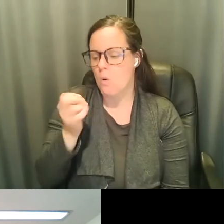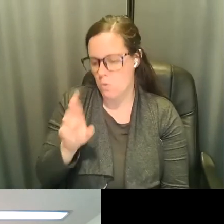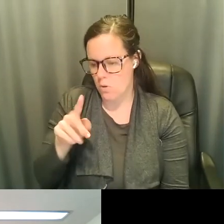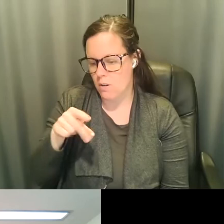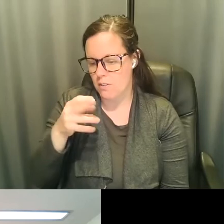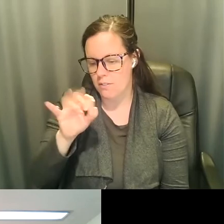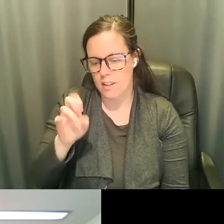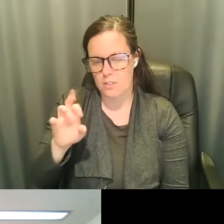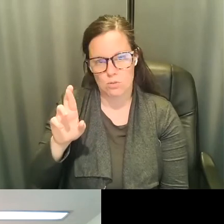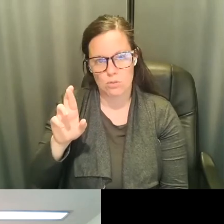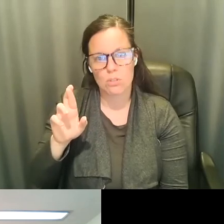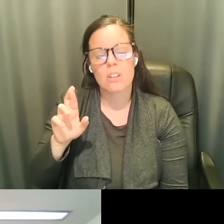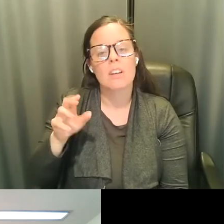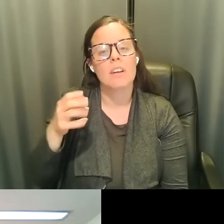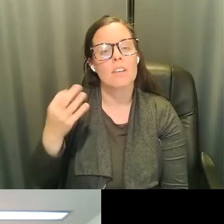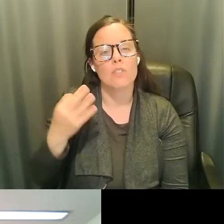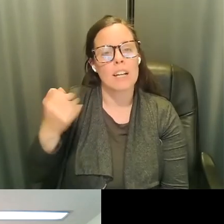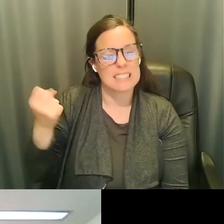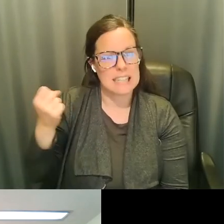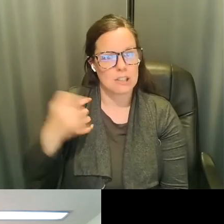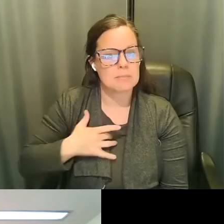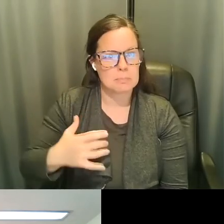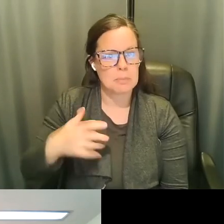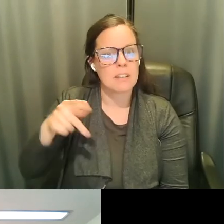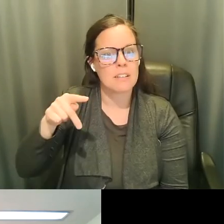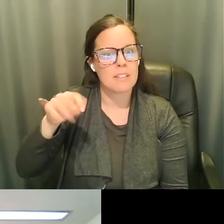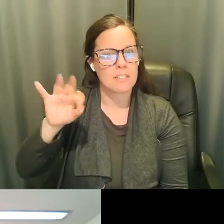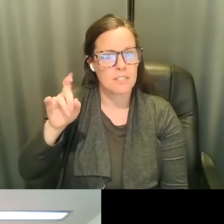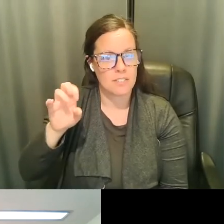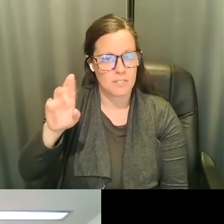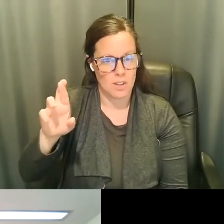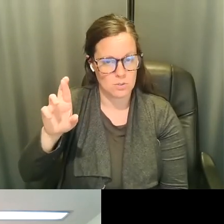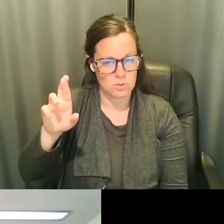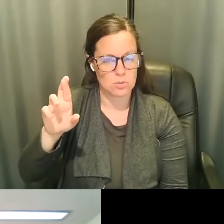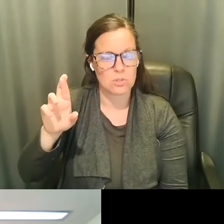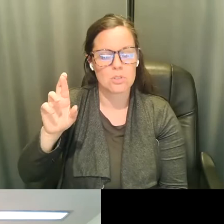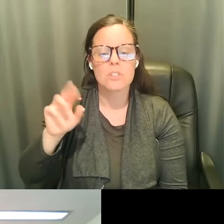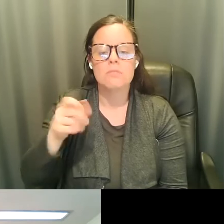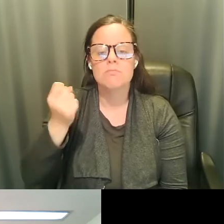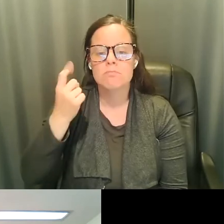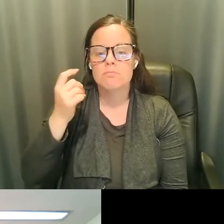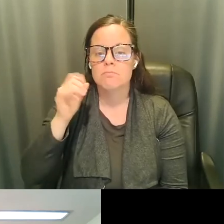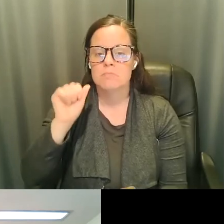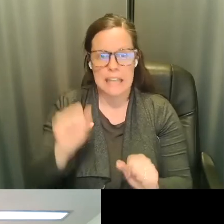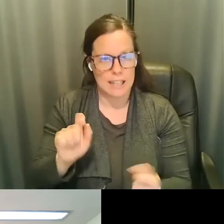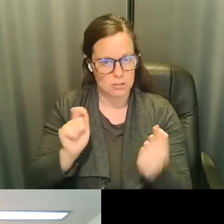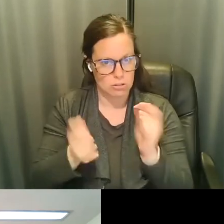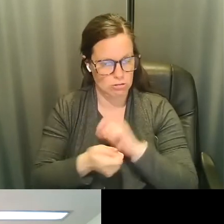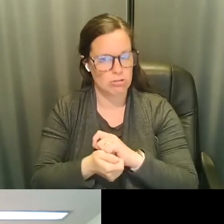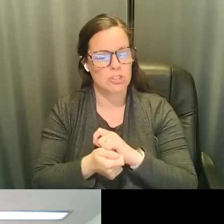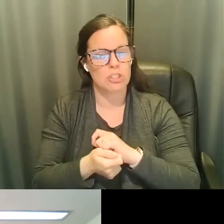and Saturdays are generally Pfizer vaccine. This, of course, is subject to change as